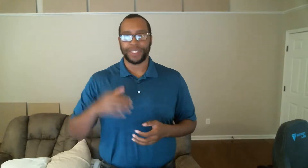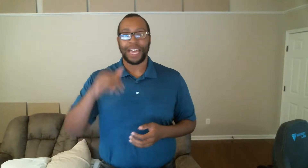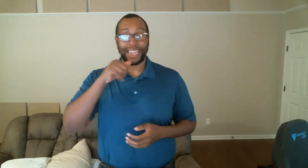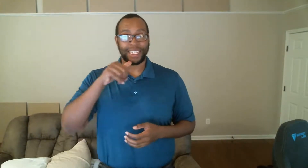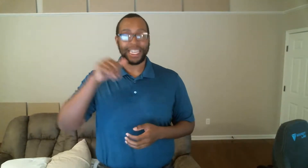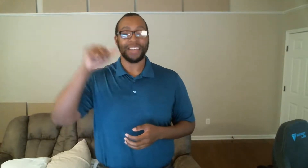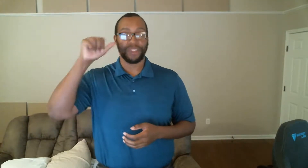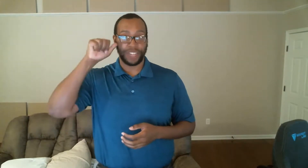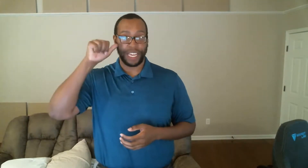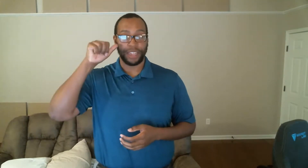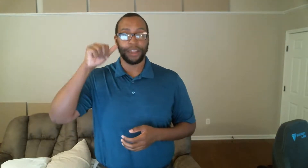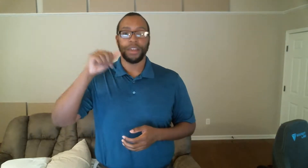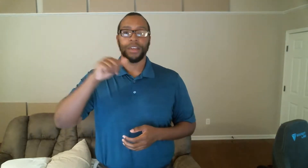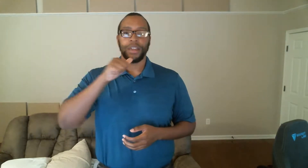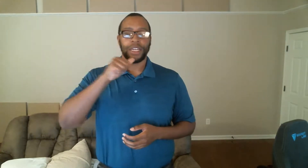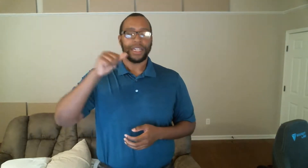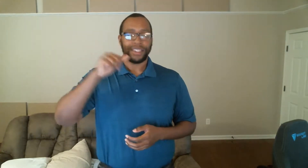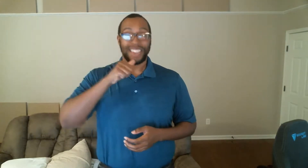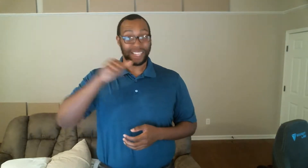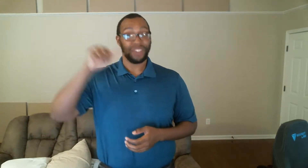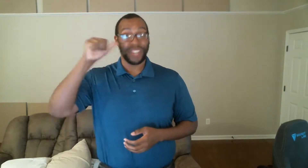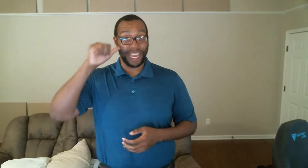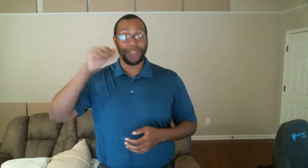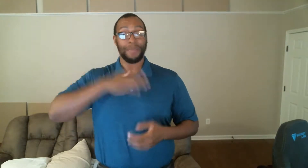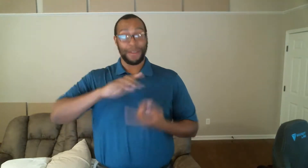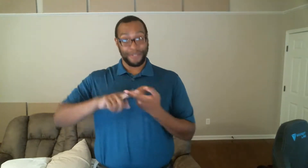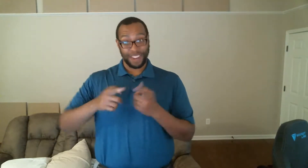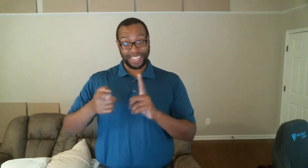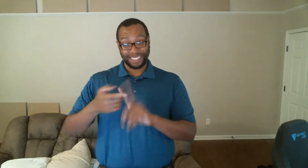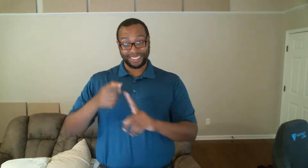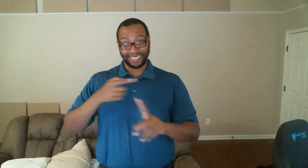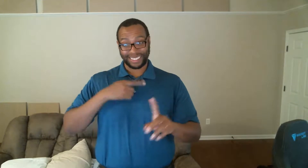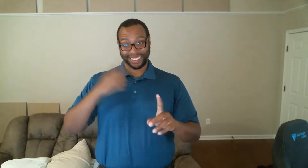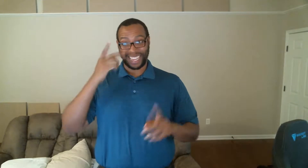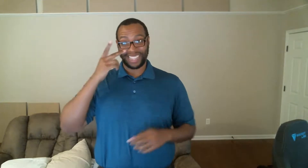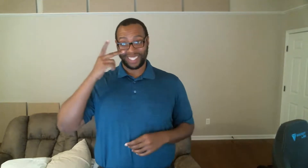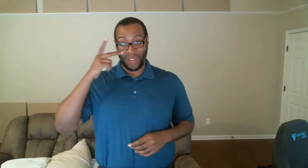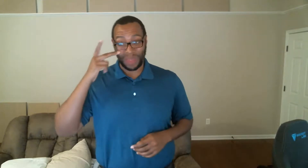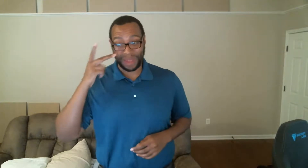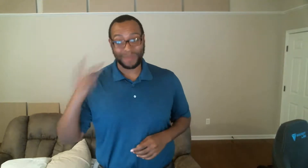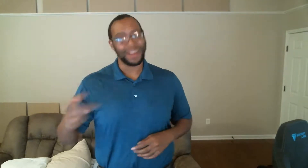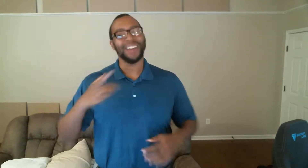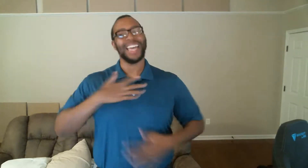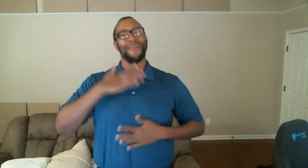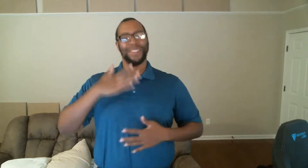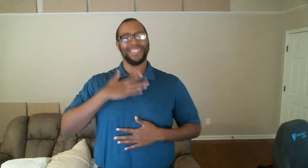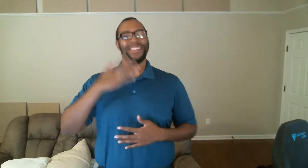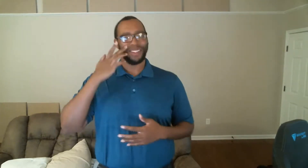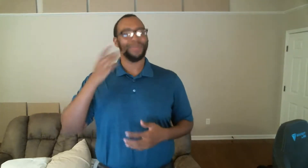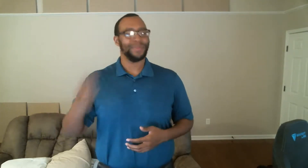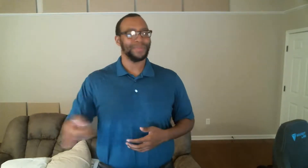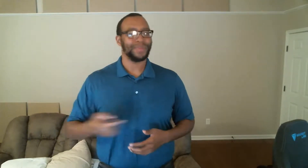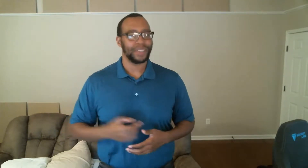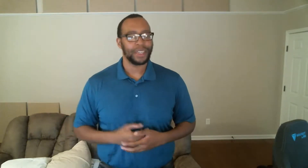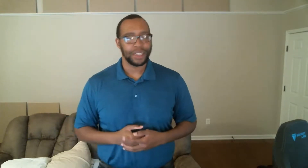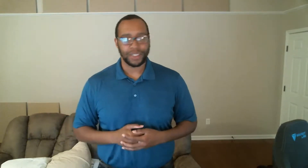sign yesterday. Yesterday, my friend, I saw them. I was happy to see them. So